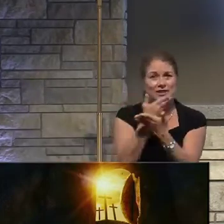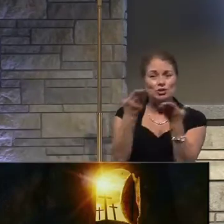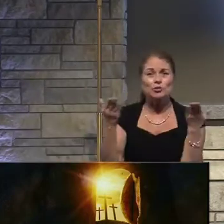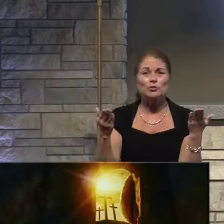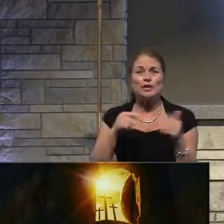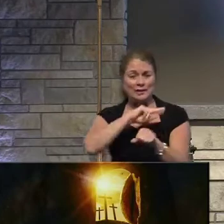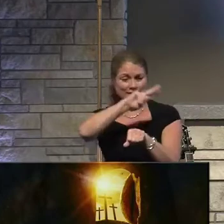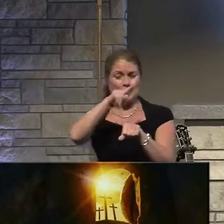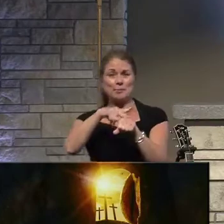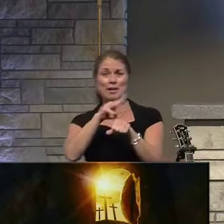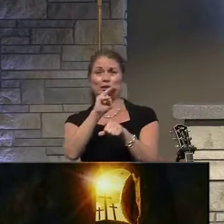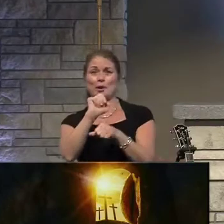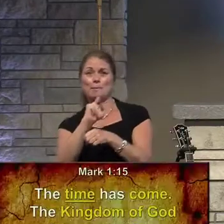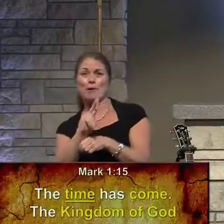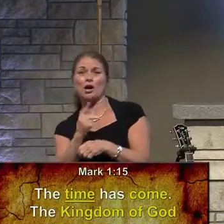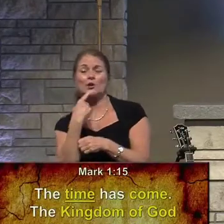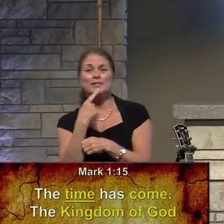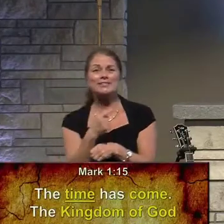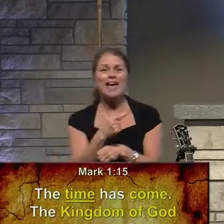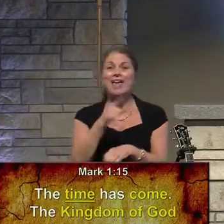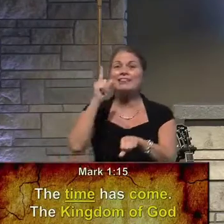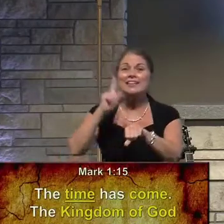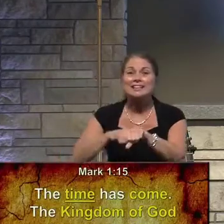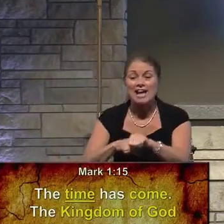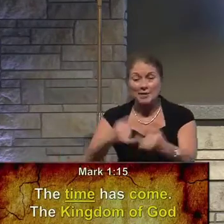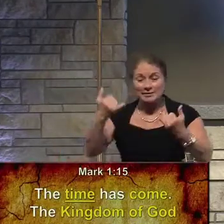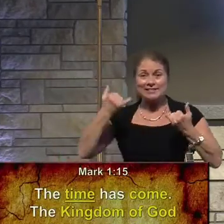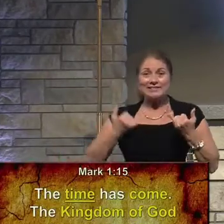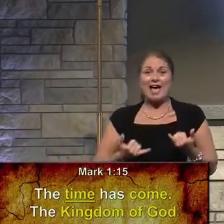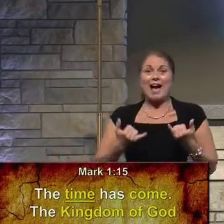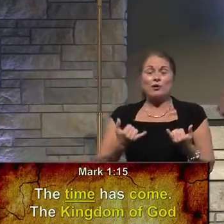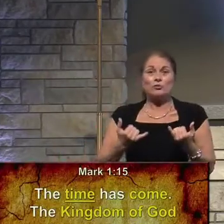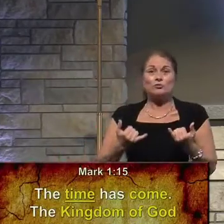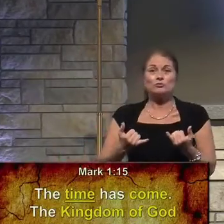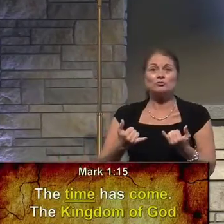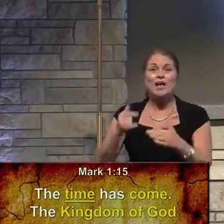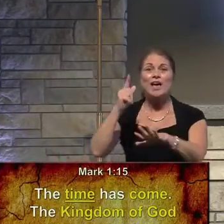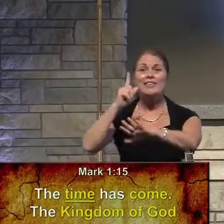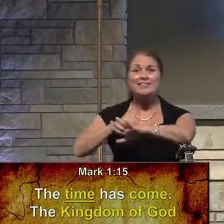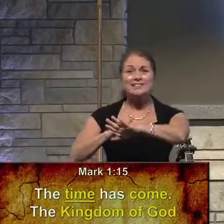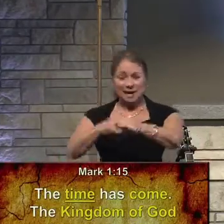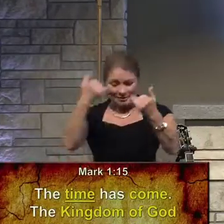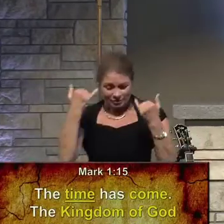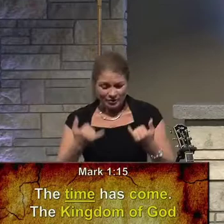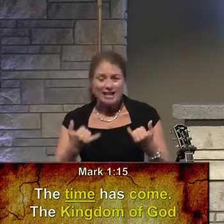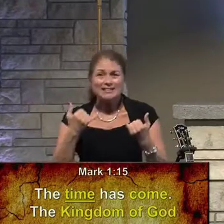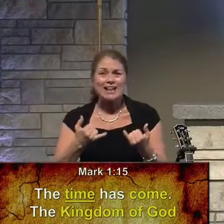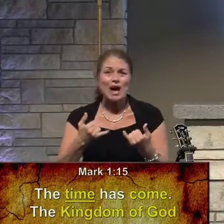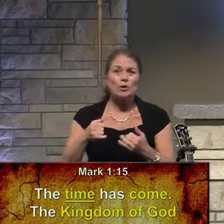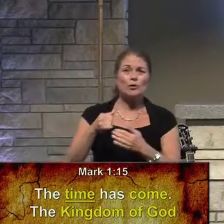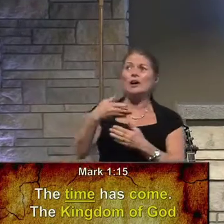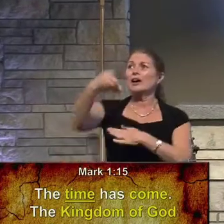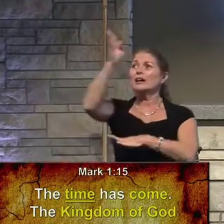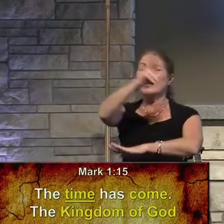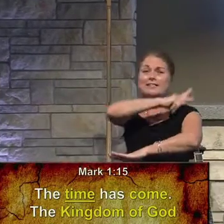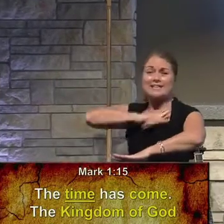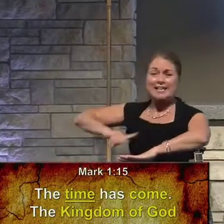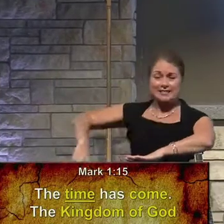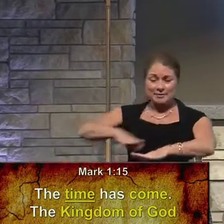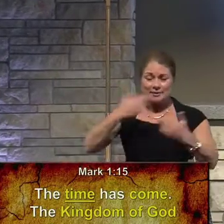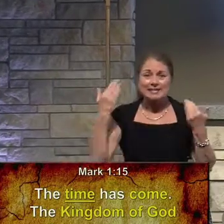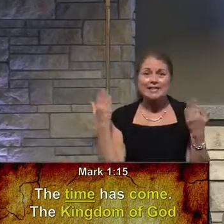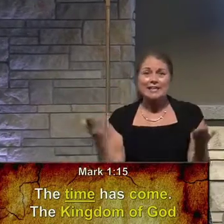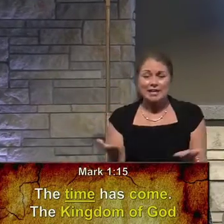so Peter and Mark would say, the time has come. The time is right now. The kingdom of God is